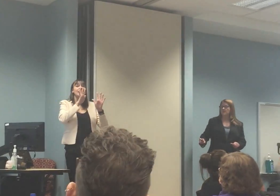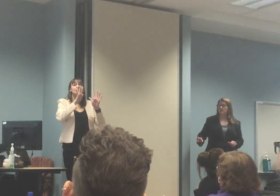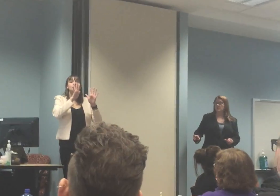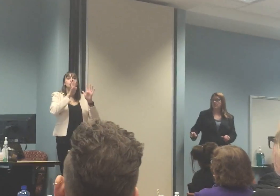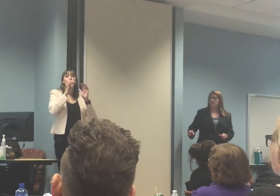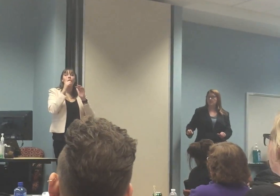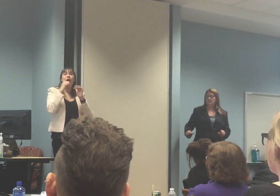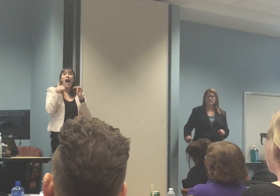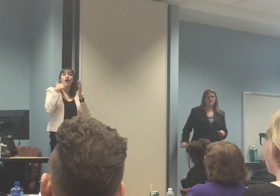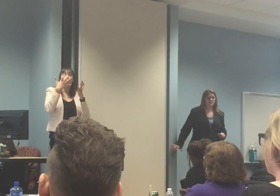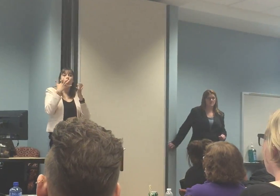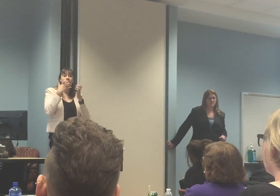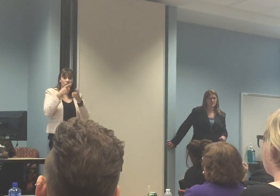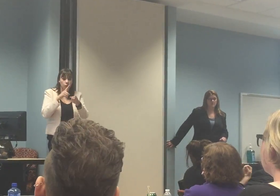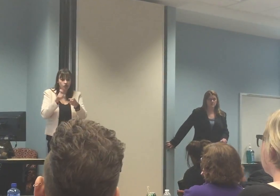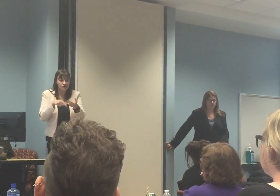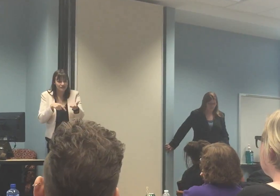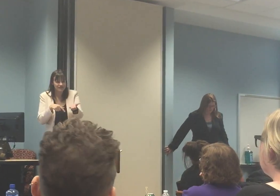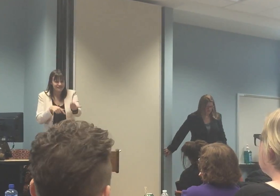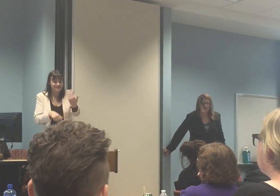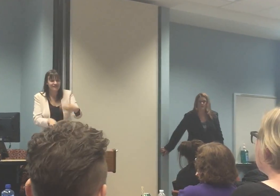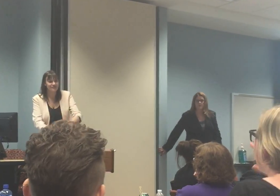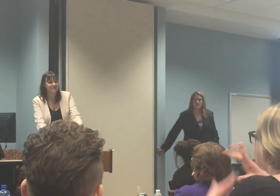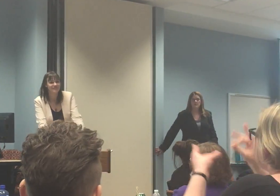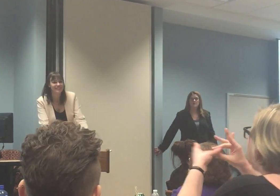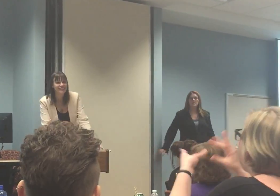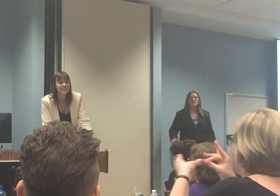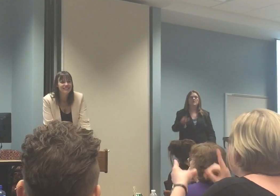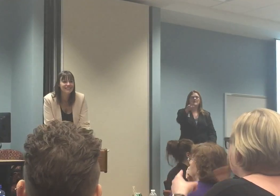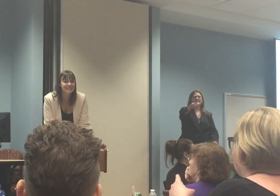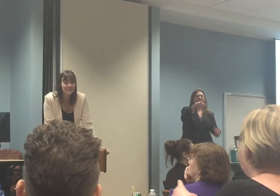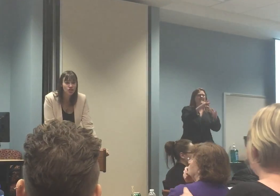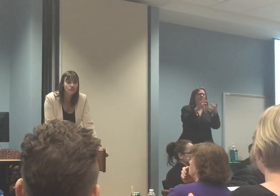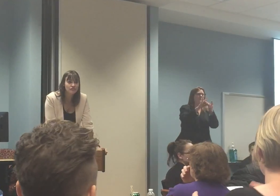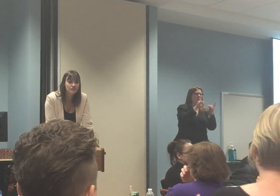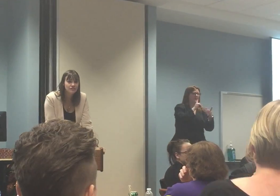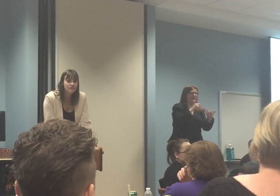And then, Do you have a question?